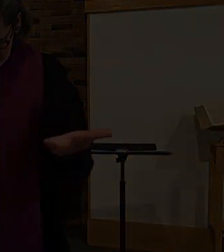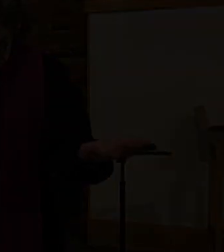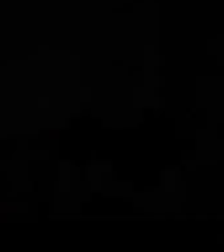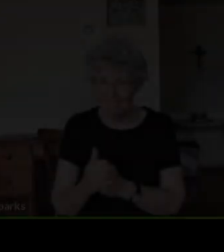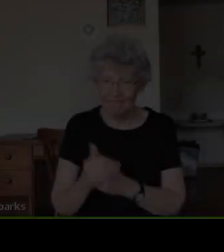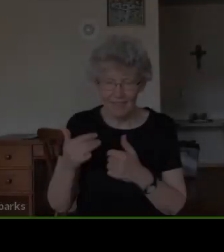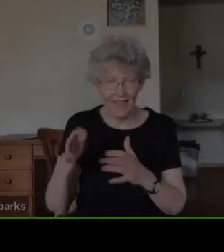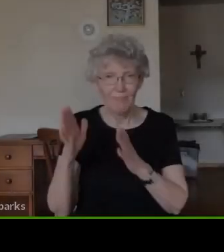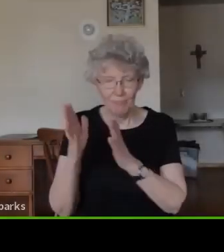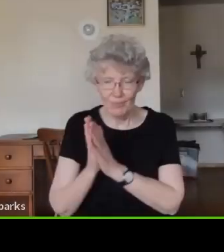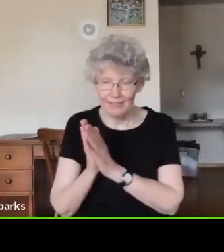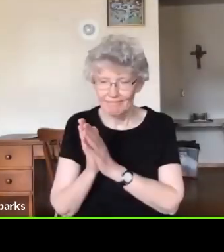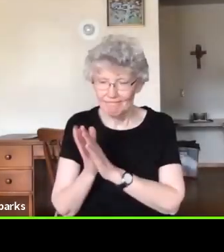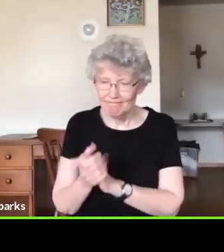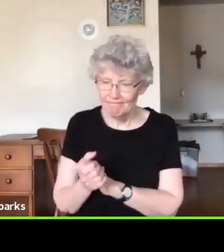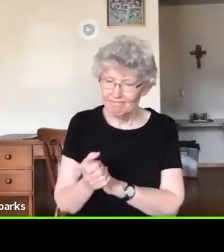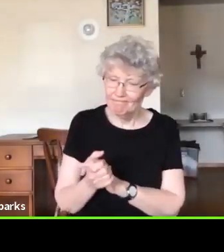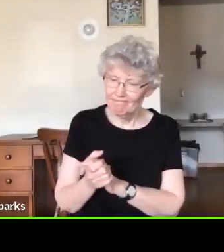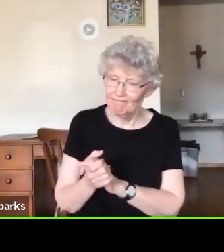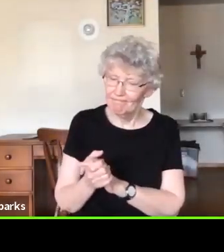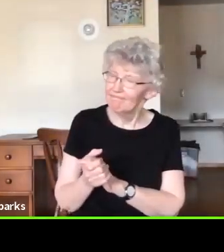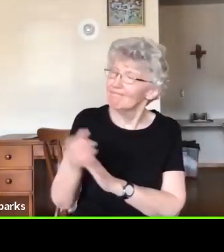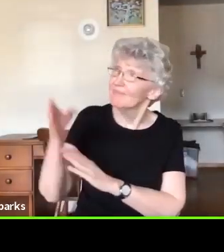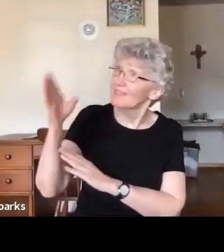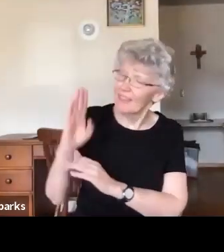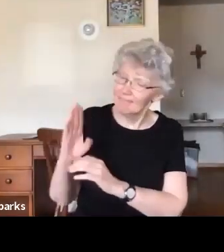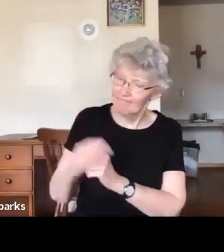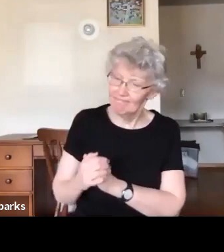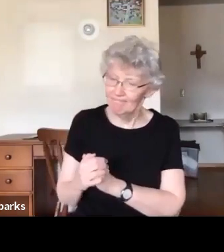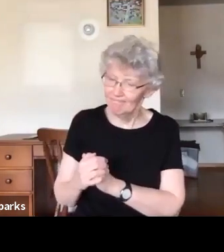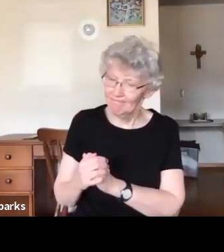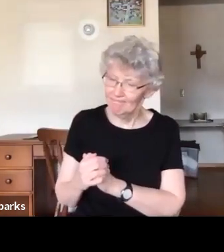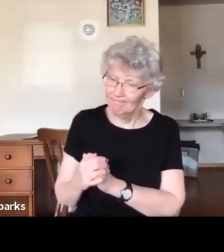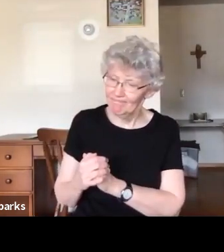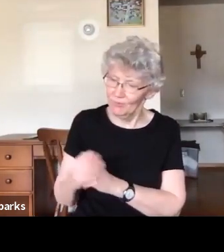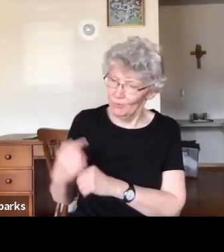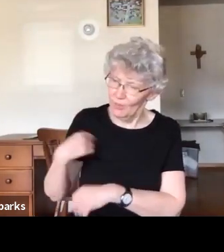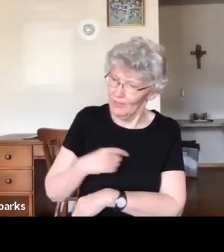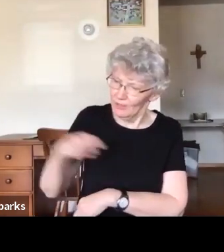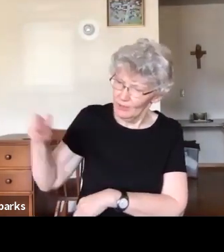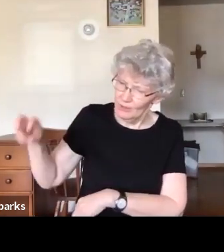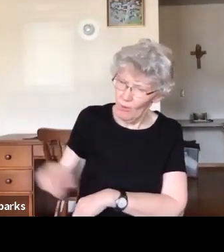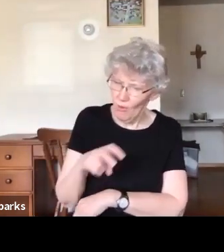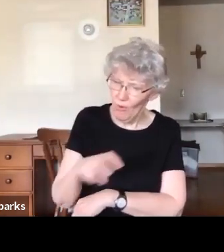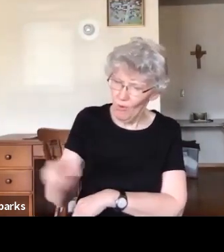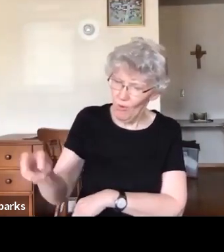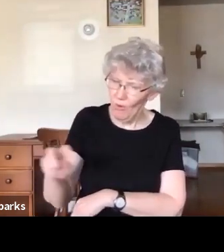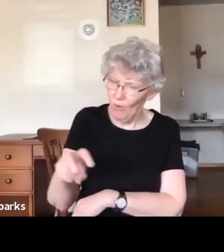Let us pray.